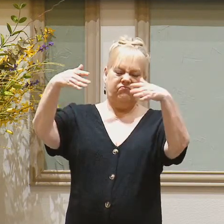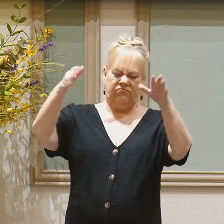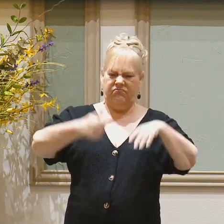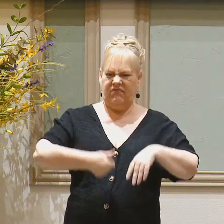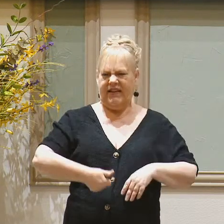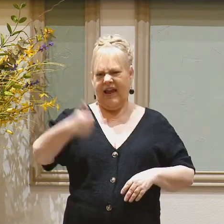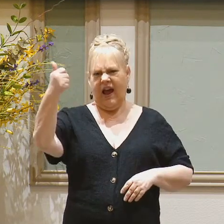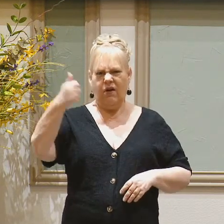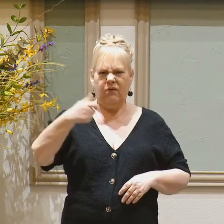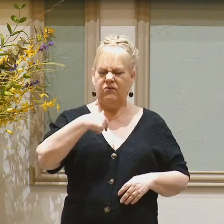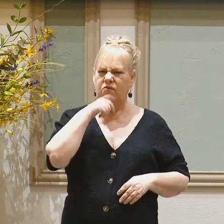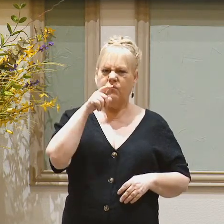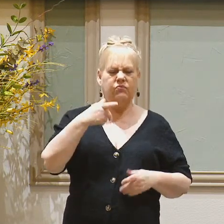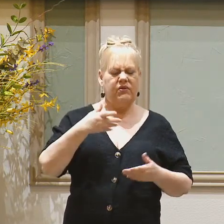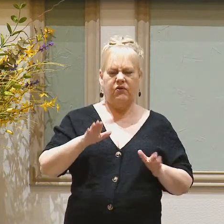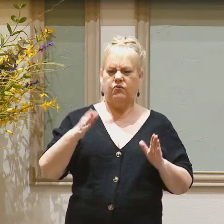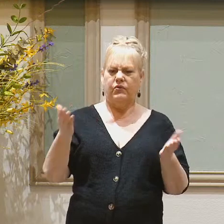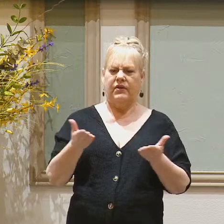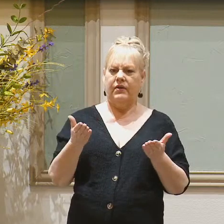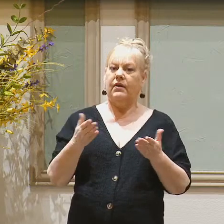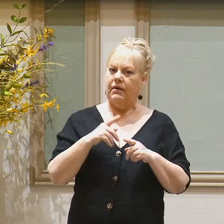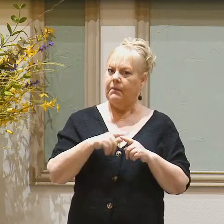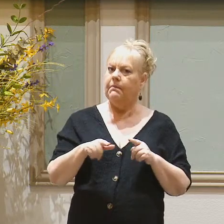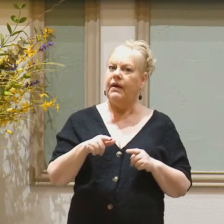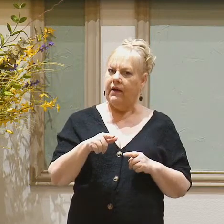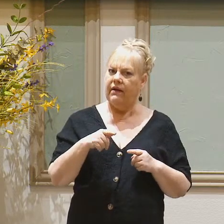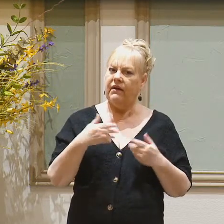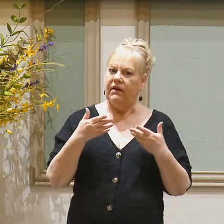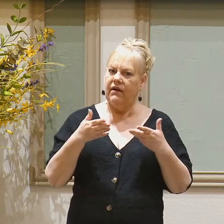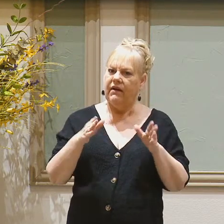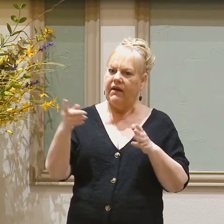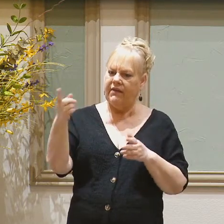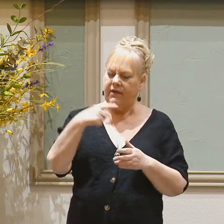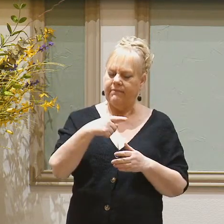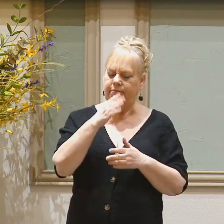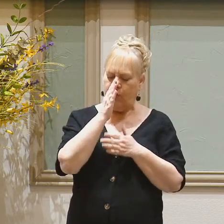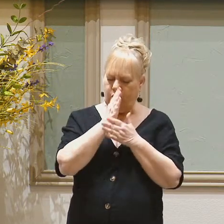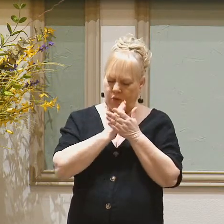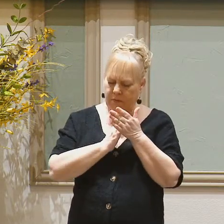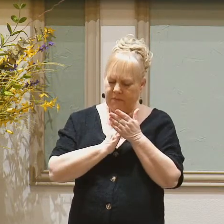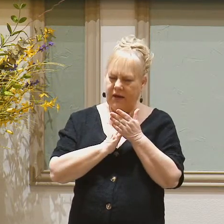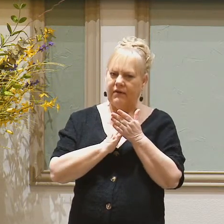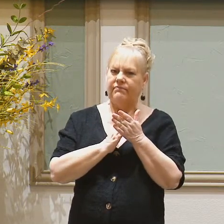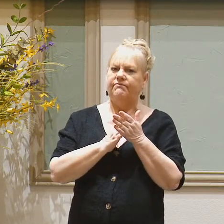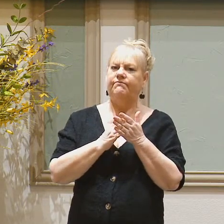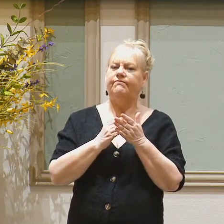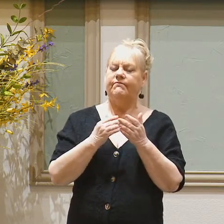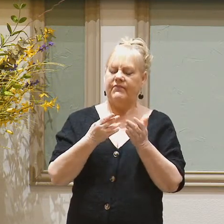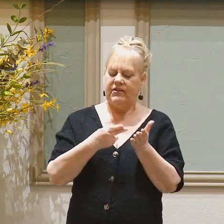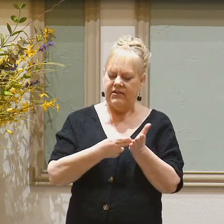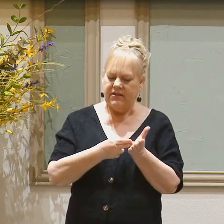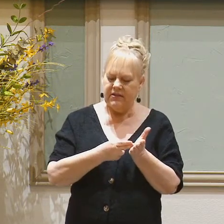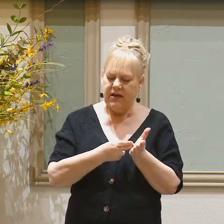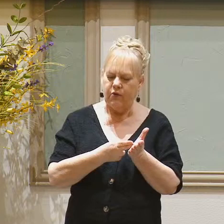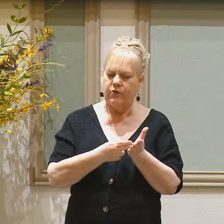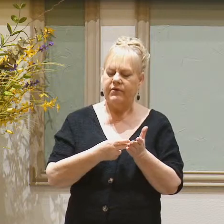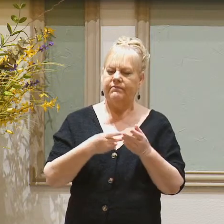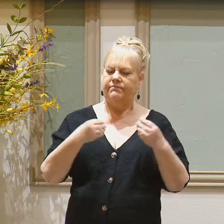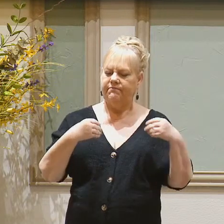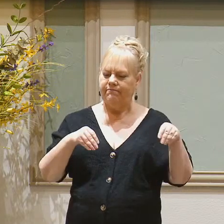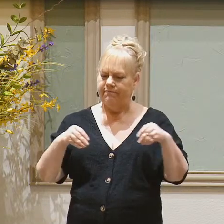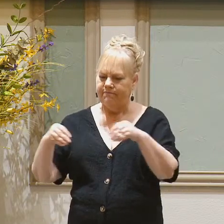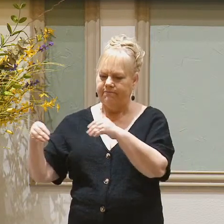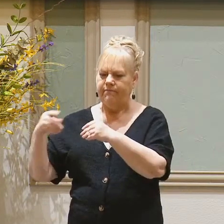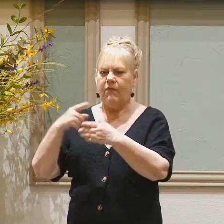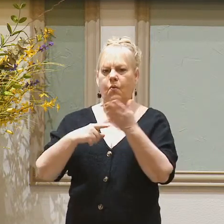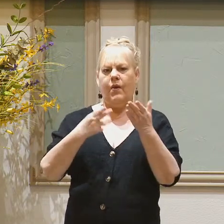sand, but he didn't. In humility, he operates with integrity, and he